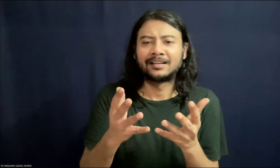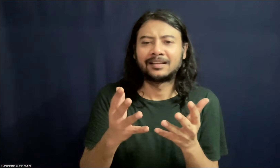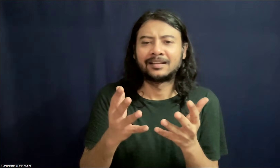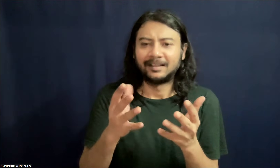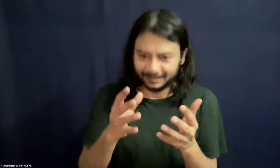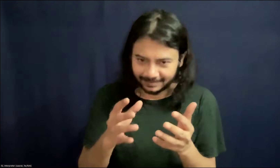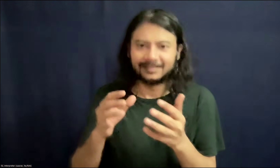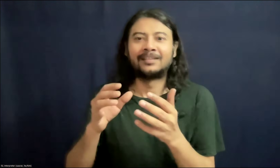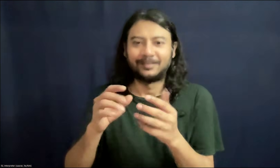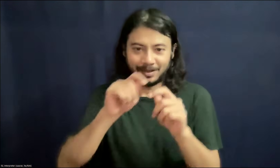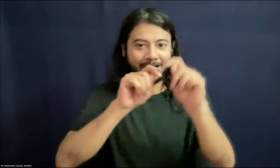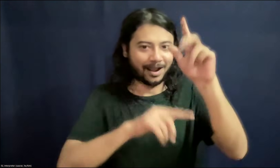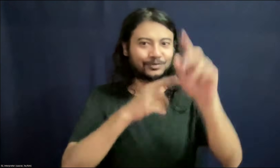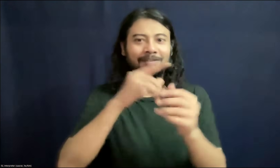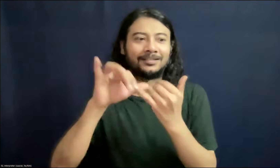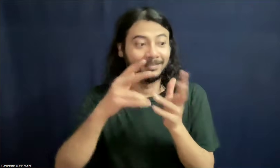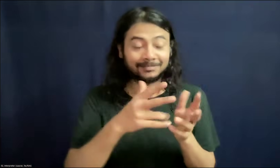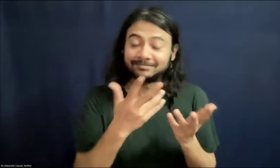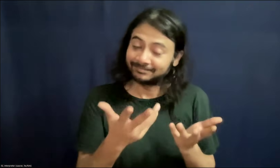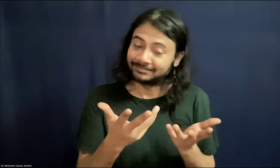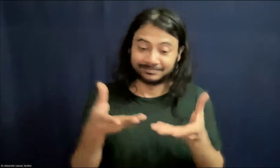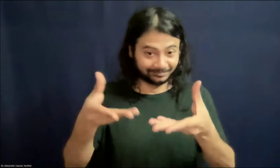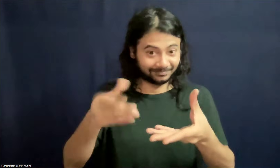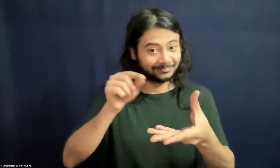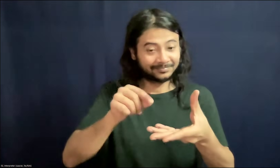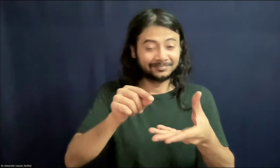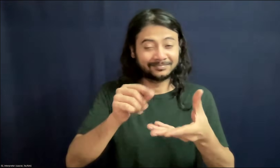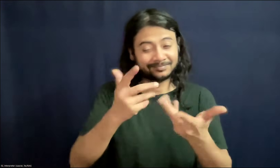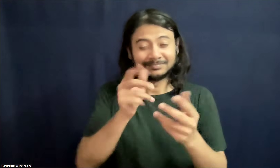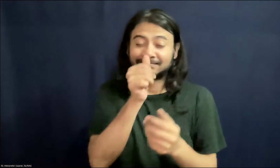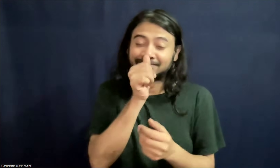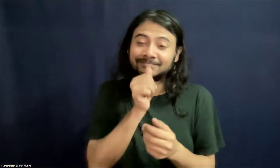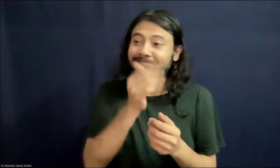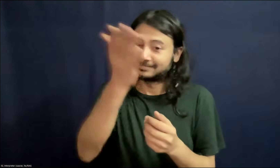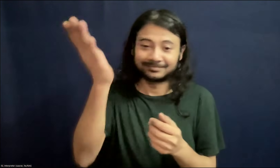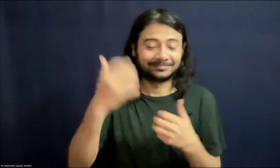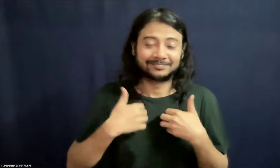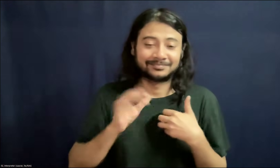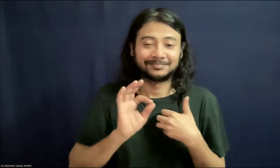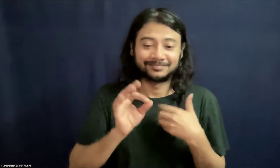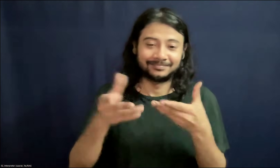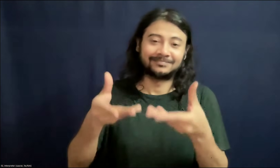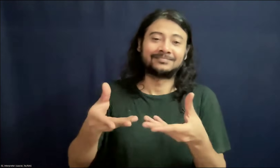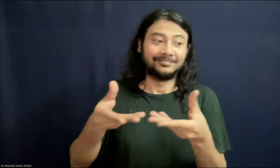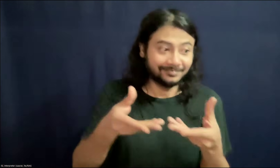knowledge. But one will understand that Krishna is Purushottama